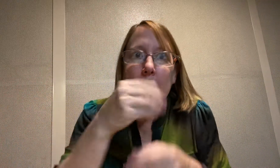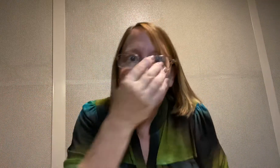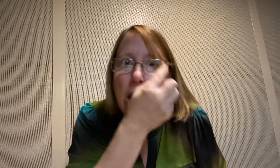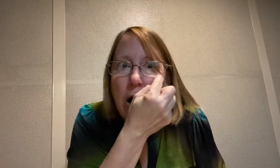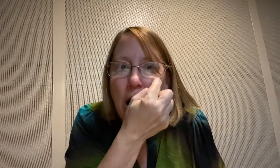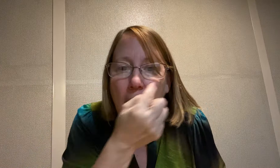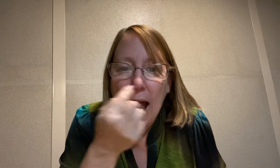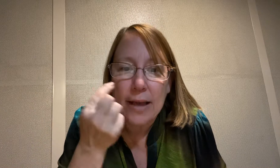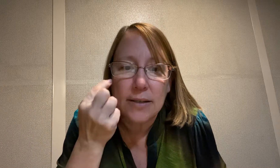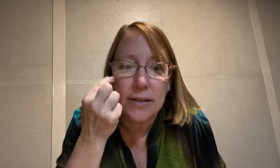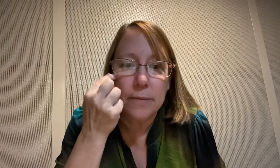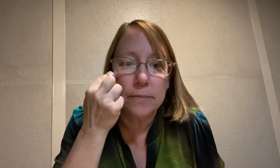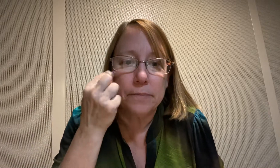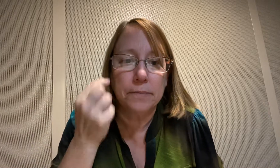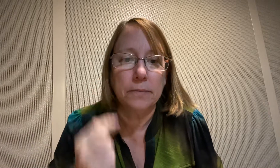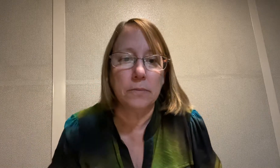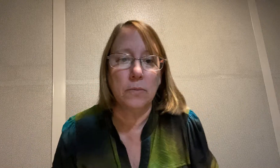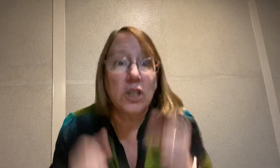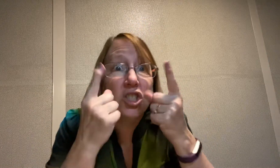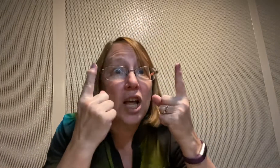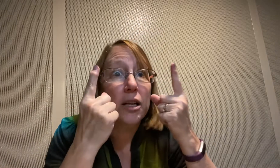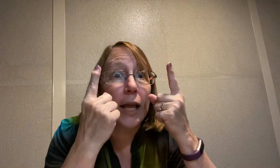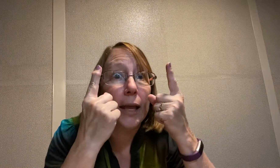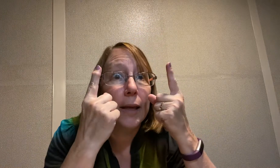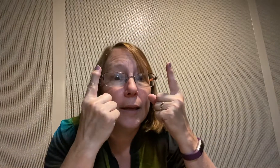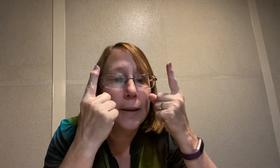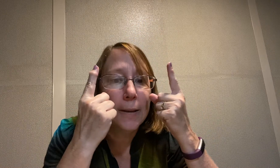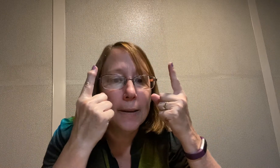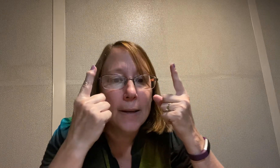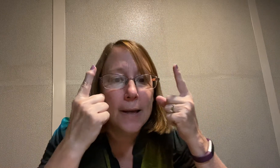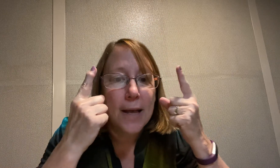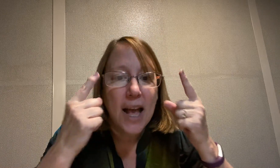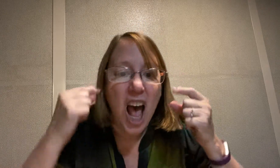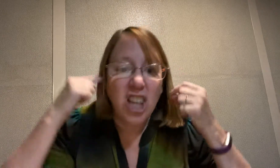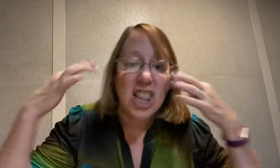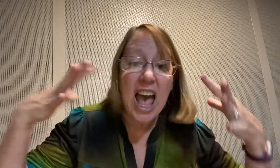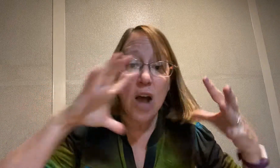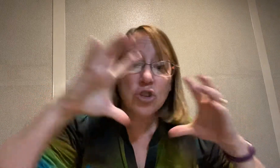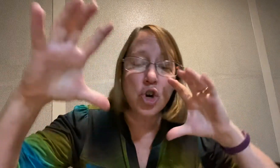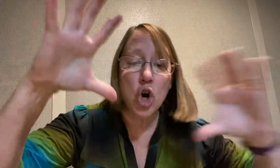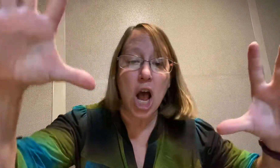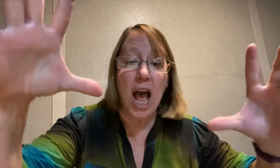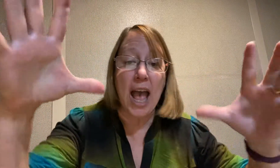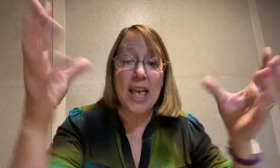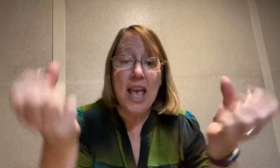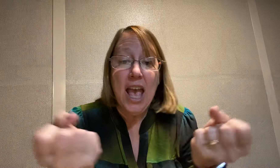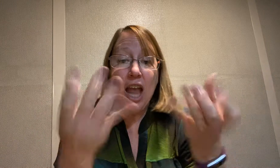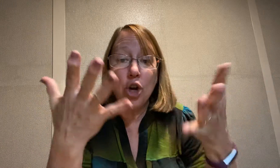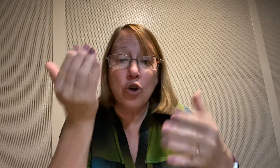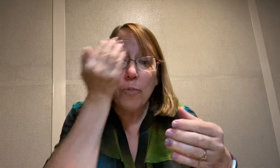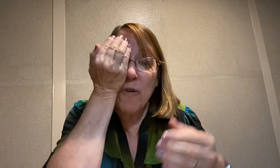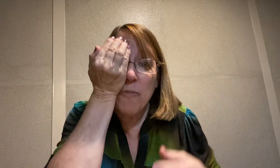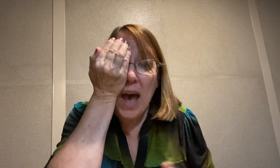our eyes." Suddenly, a loud cry and a group of